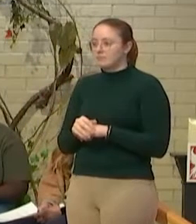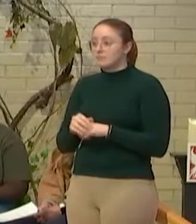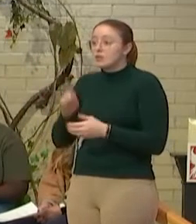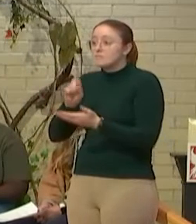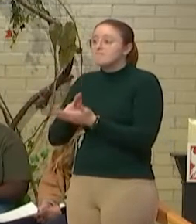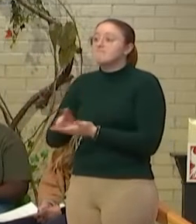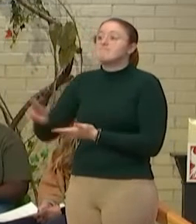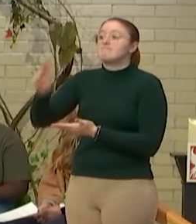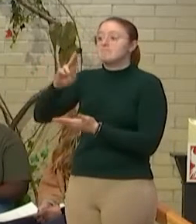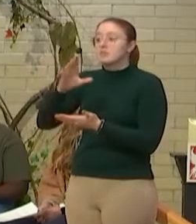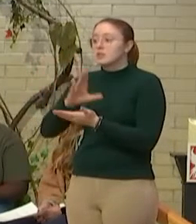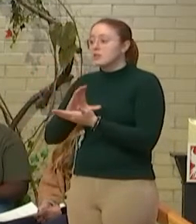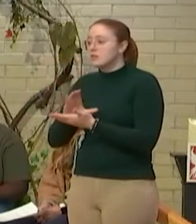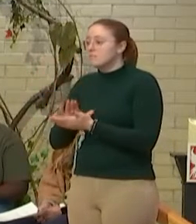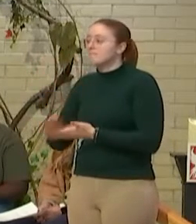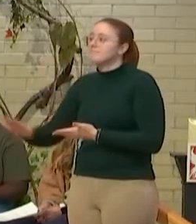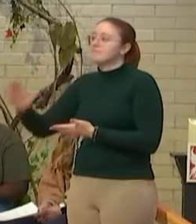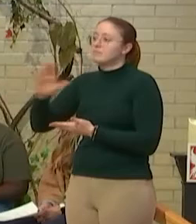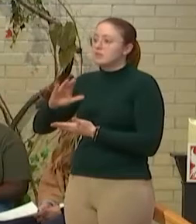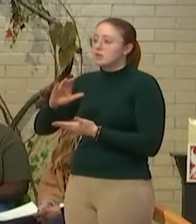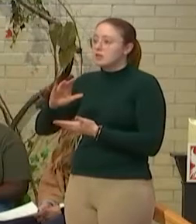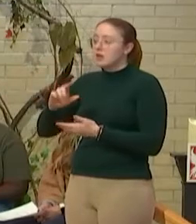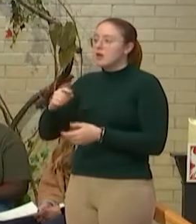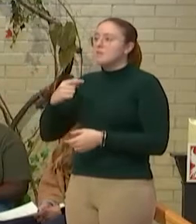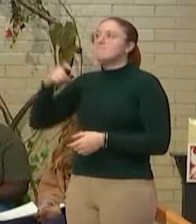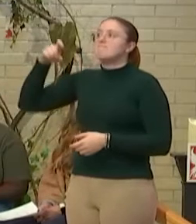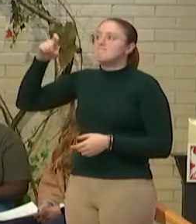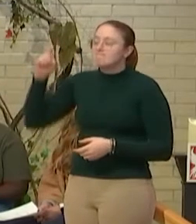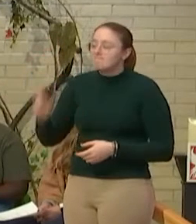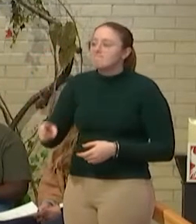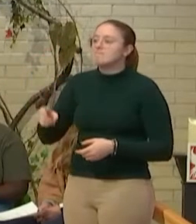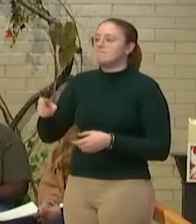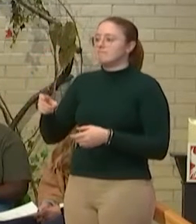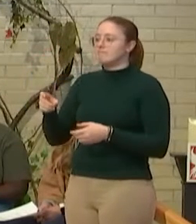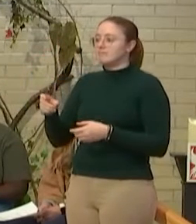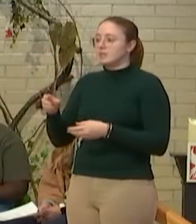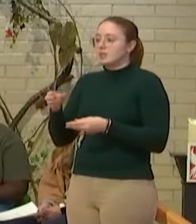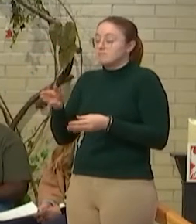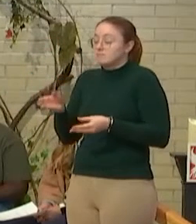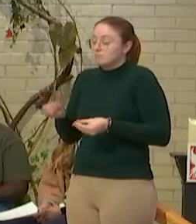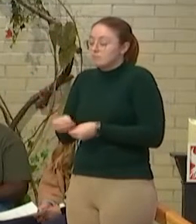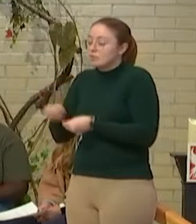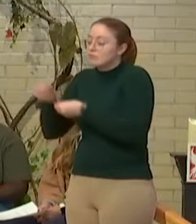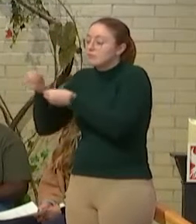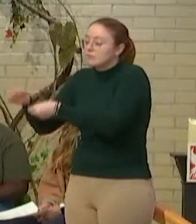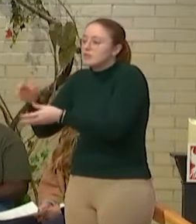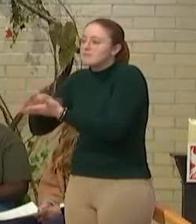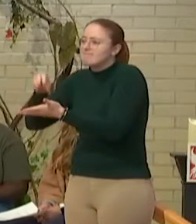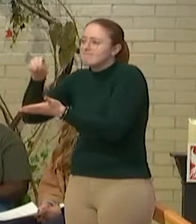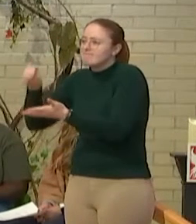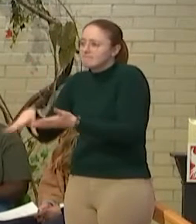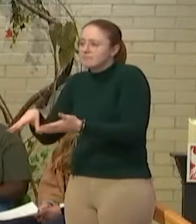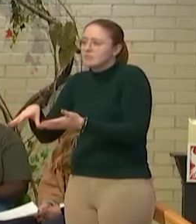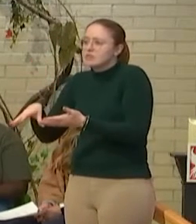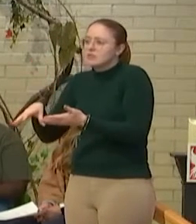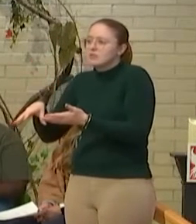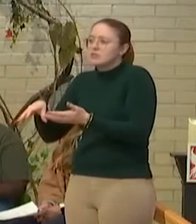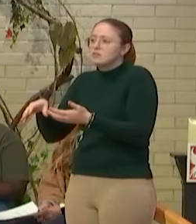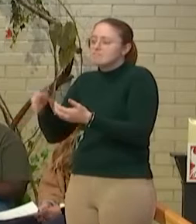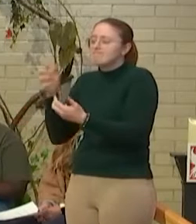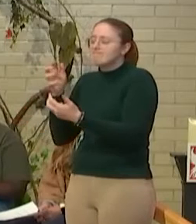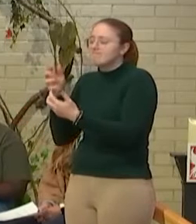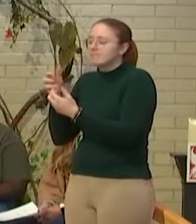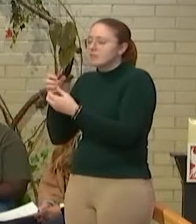Universities and colleges are required to provide equal access to education through the